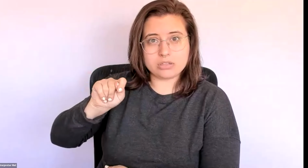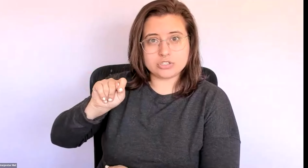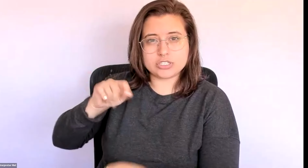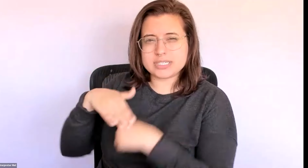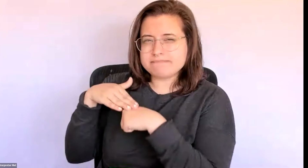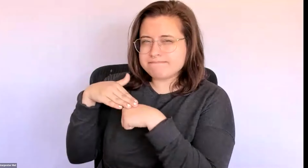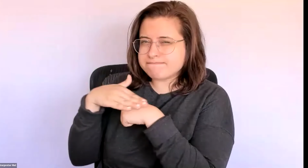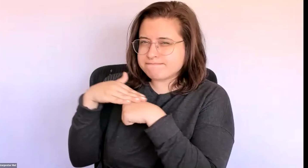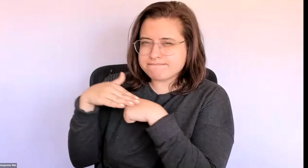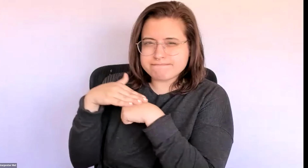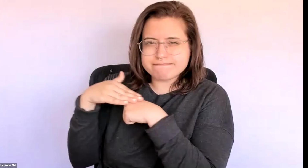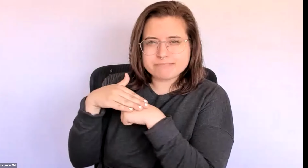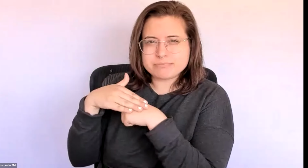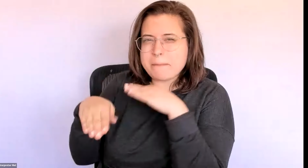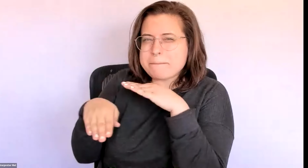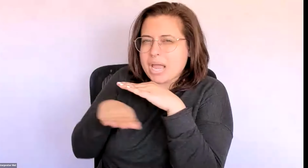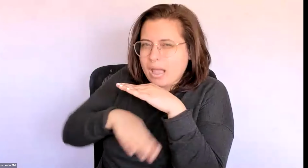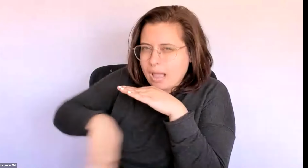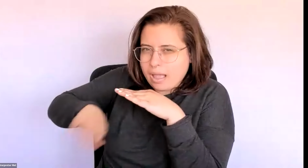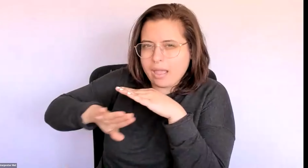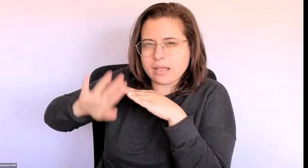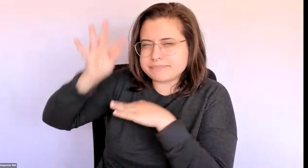basic training in breast imaging,